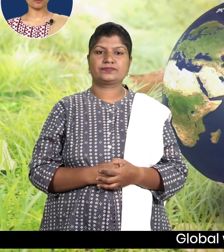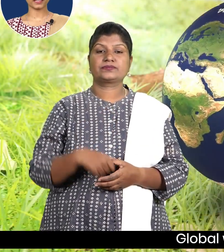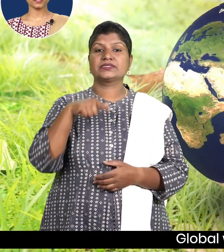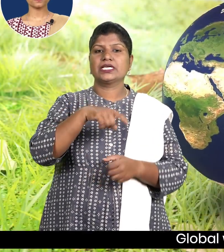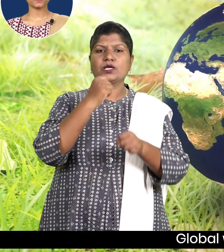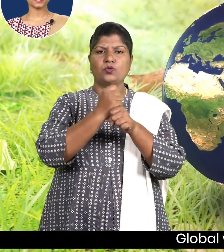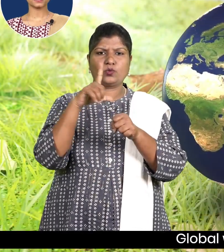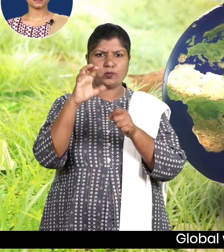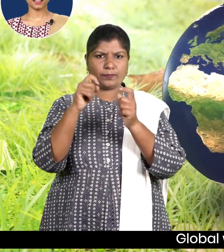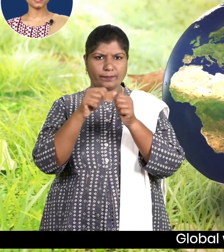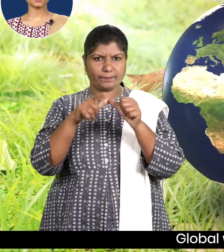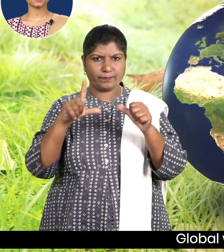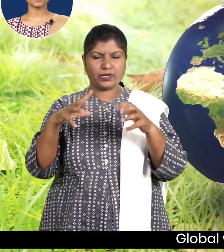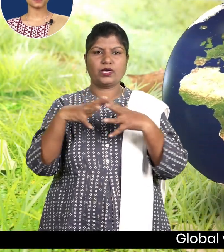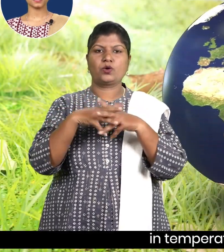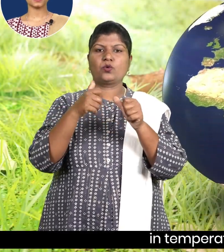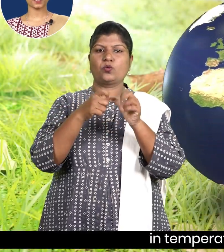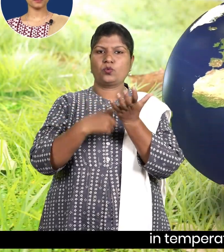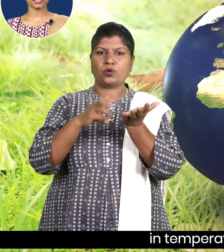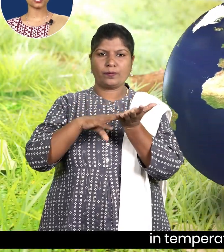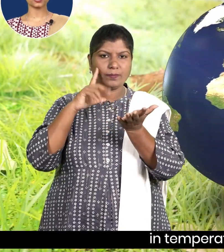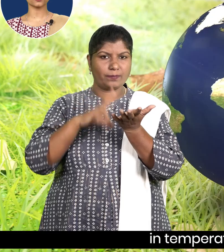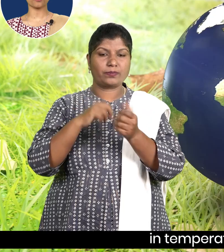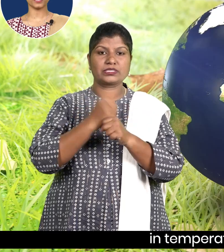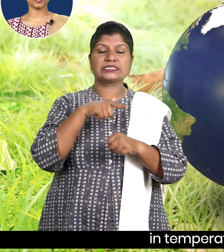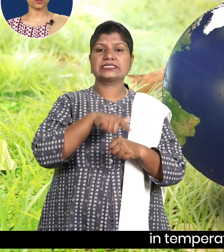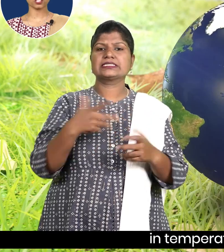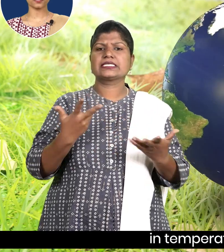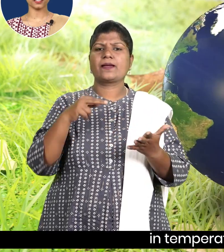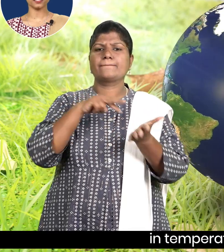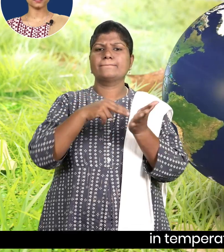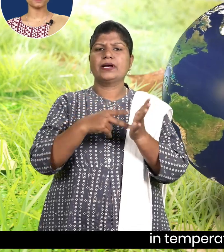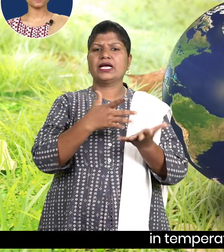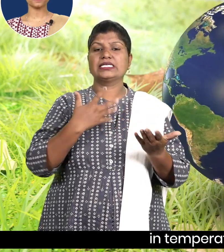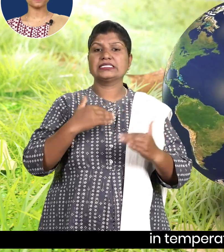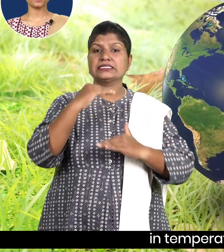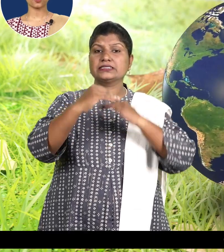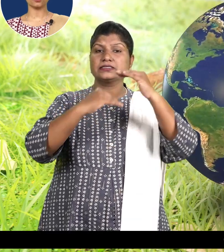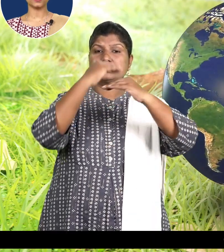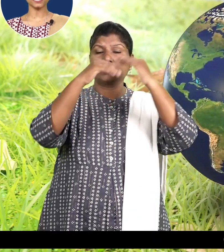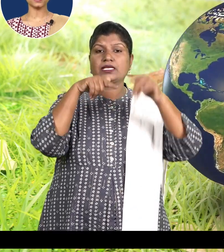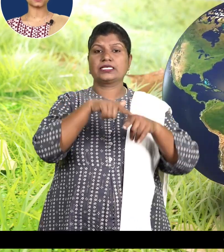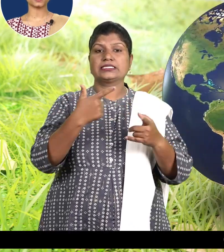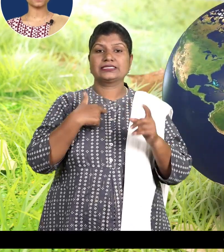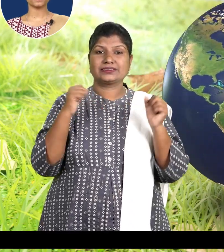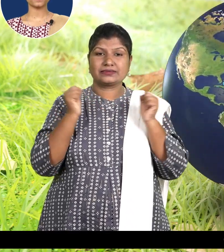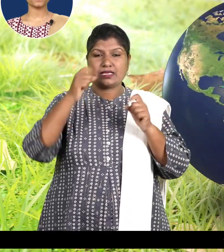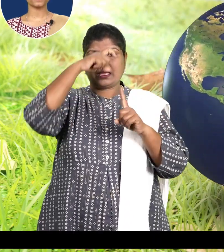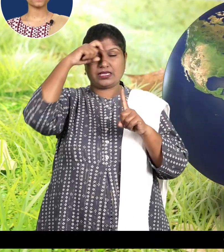Global warming is the rise in the temperature of the atmosphere of the